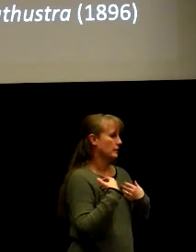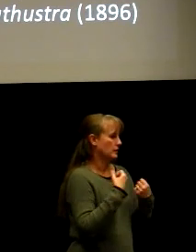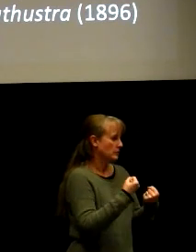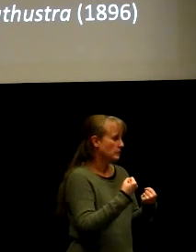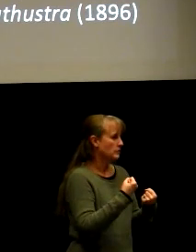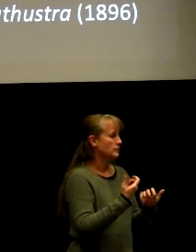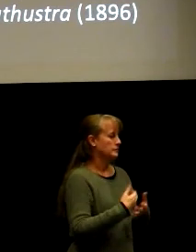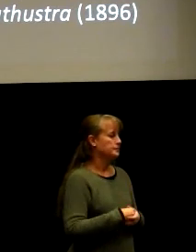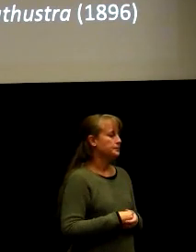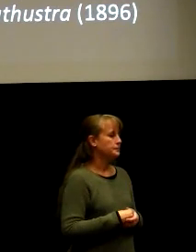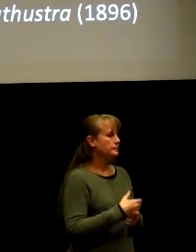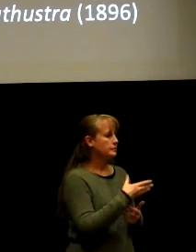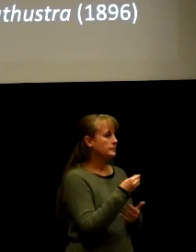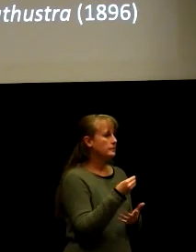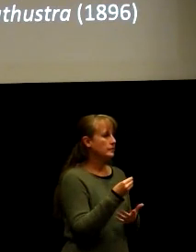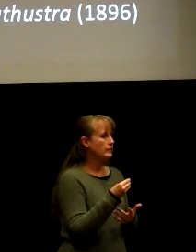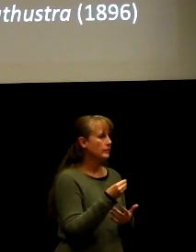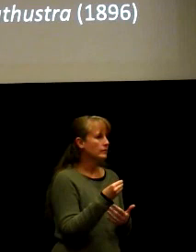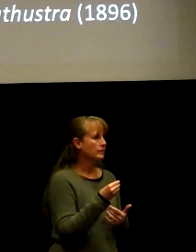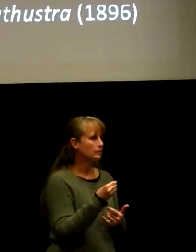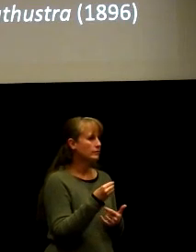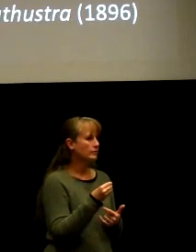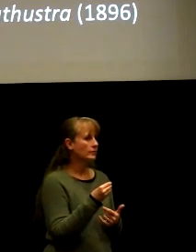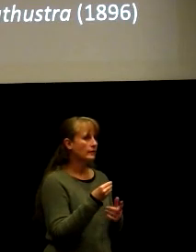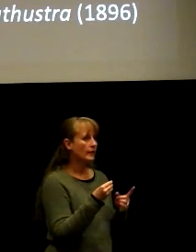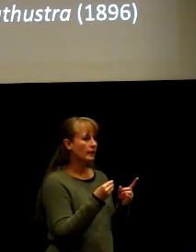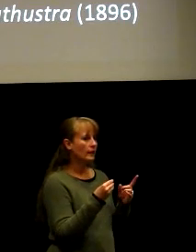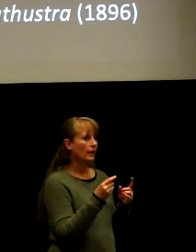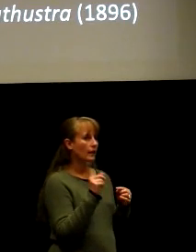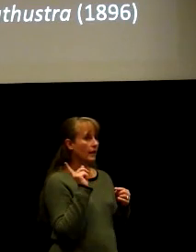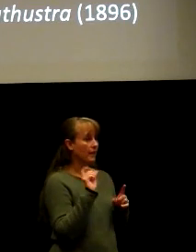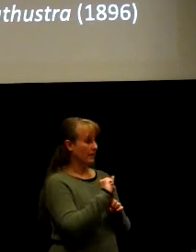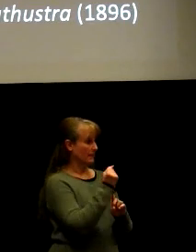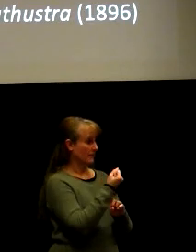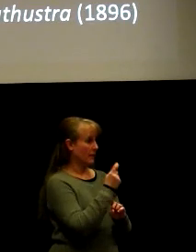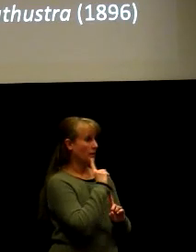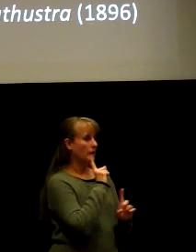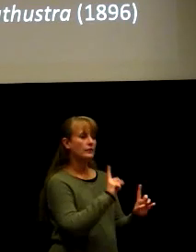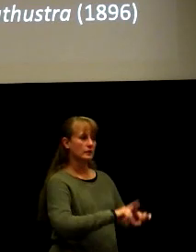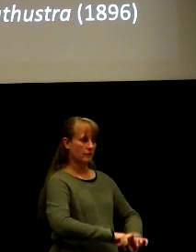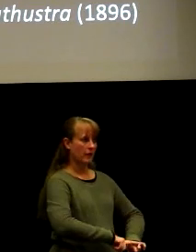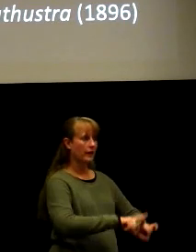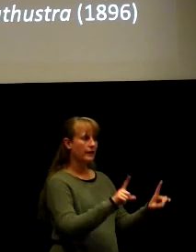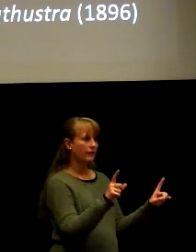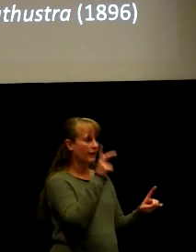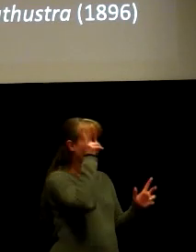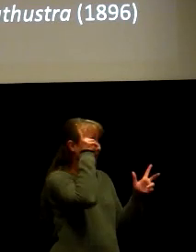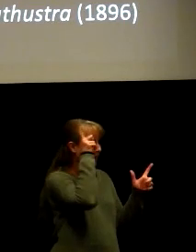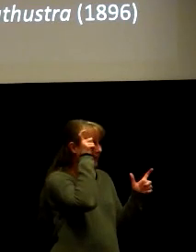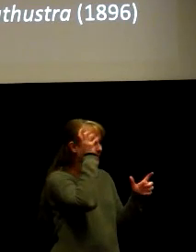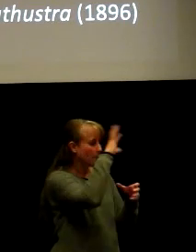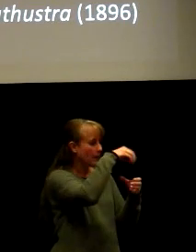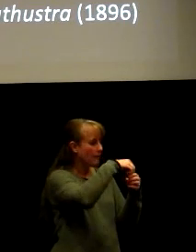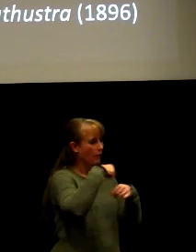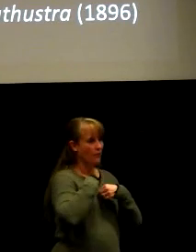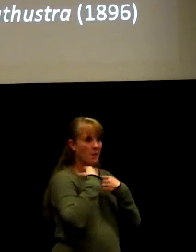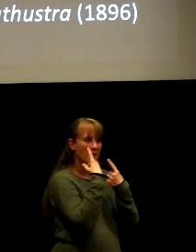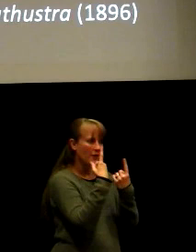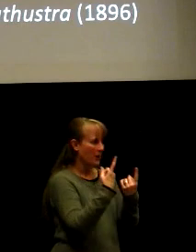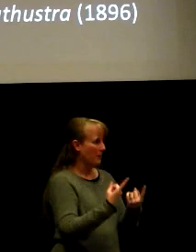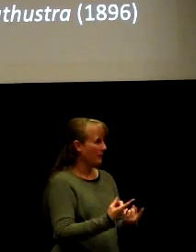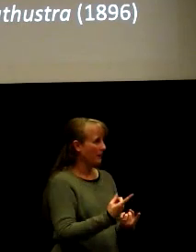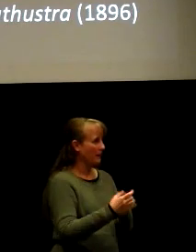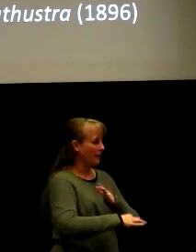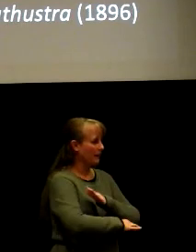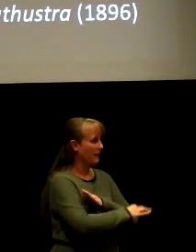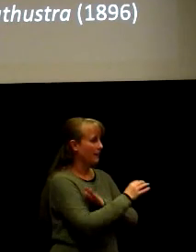will. And this scenario is obviously very different. Aliens have been involved from the very beginning, in